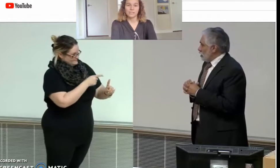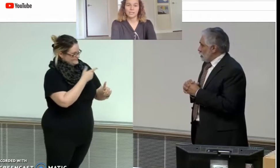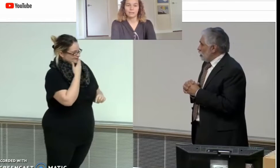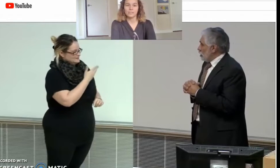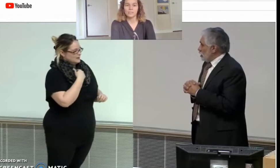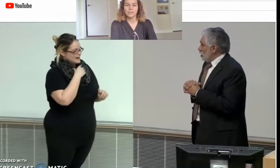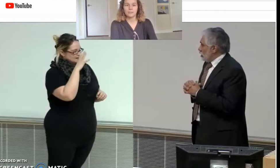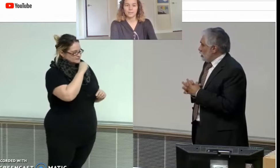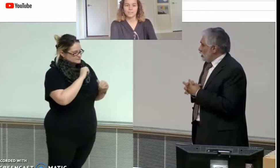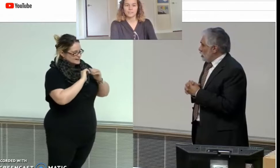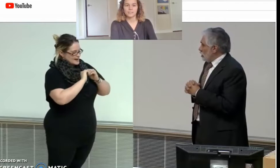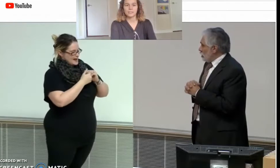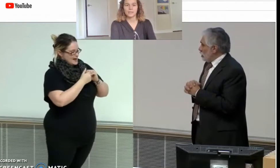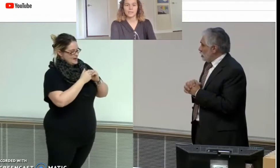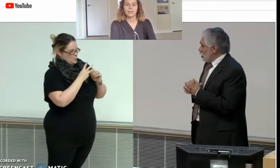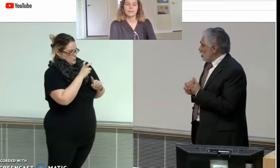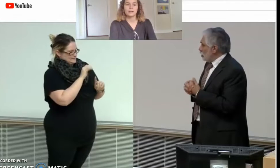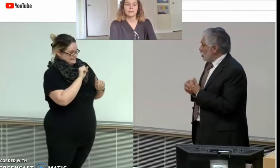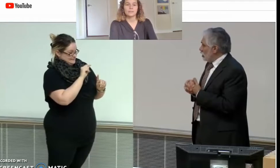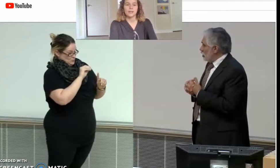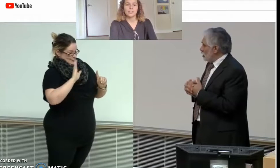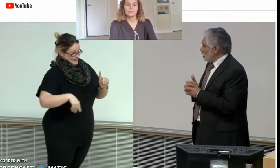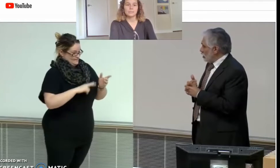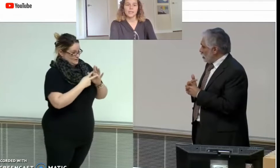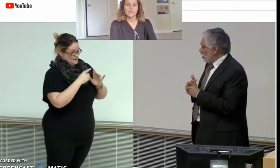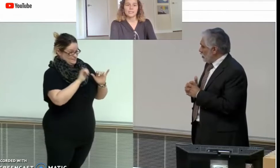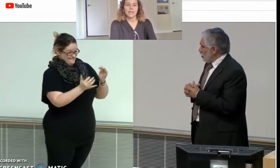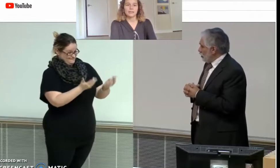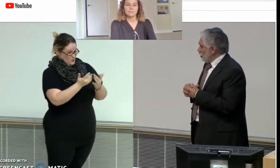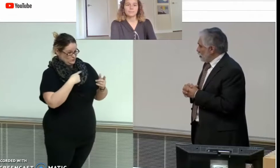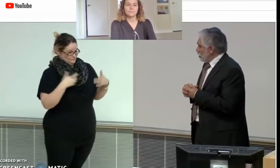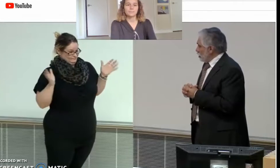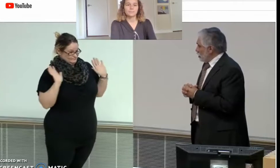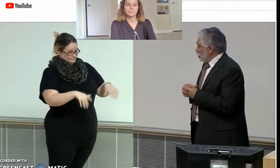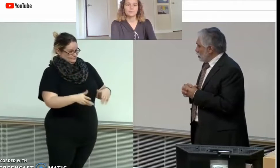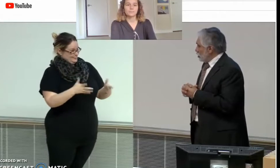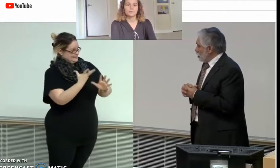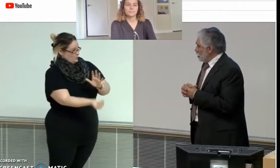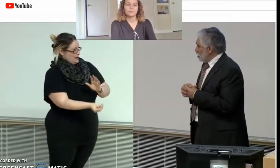to language, the effects start to kick in. I guess what I'm saying is that